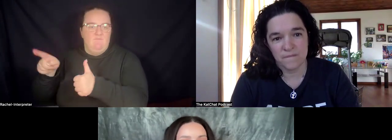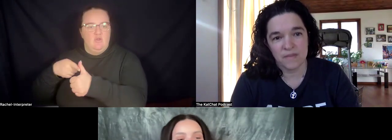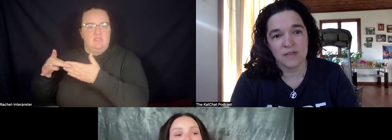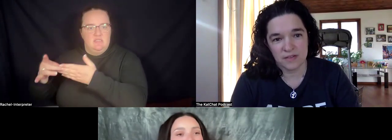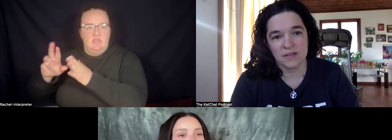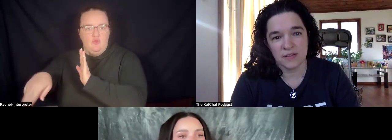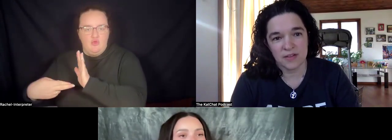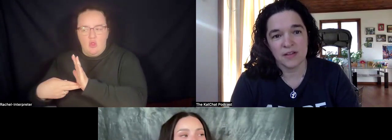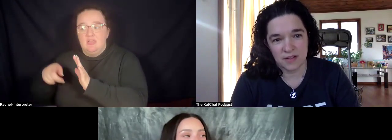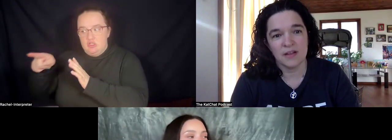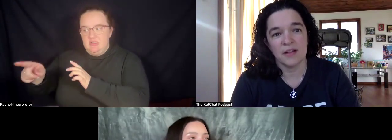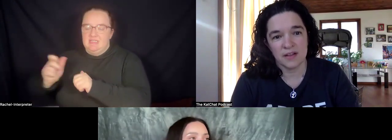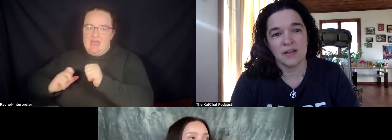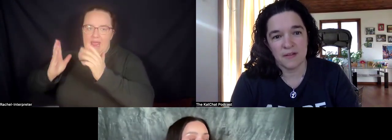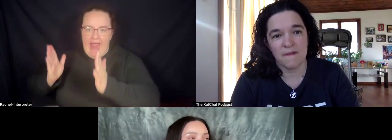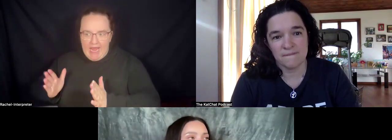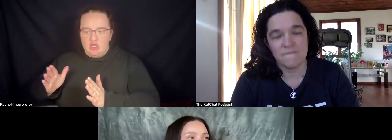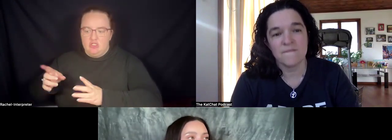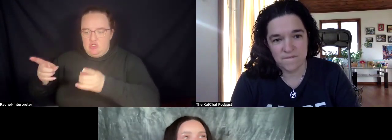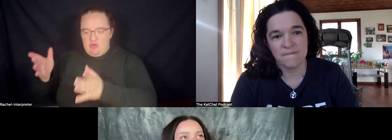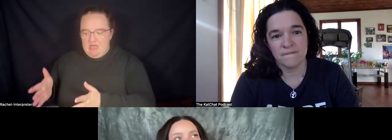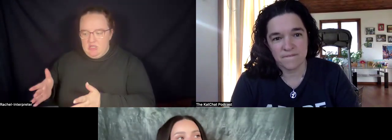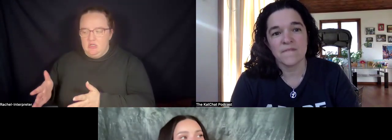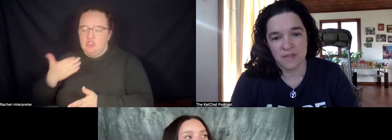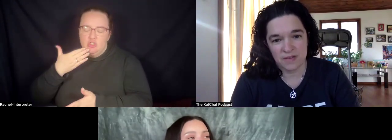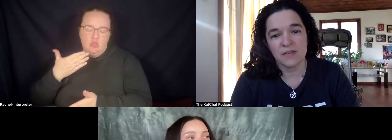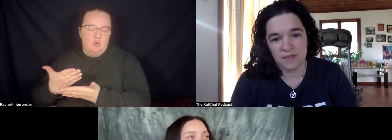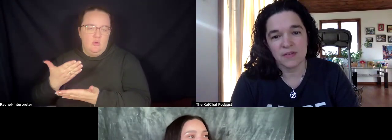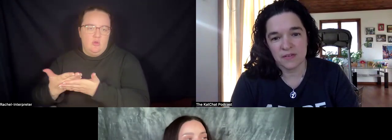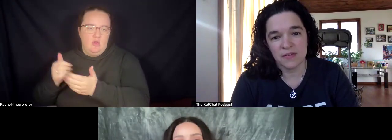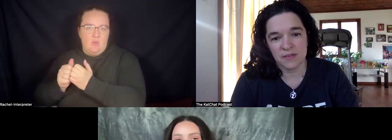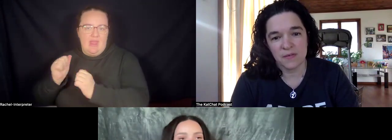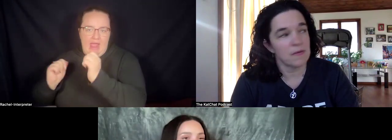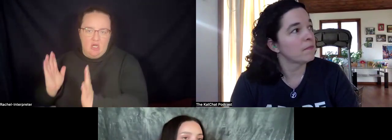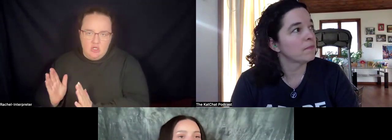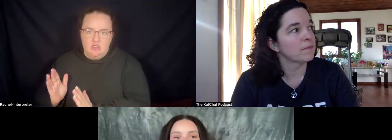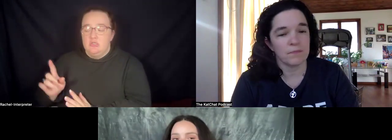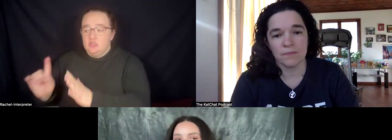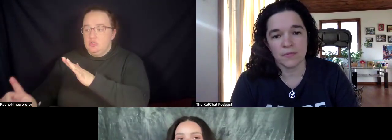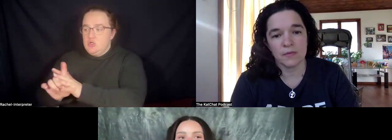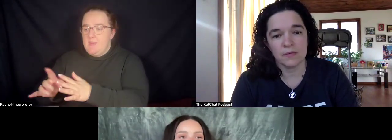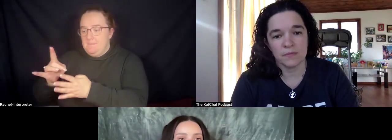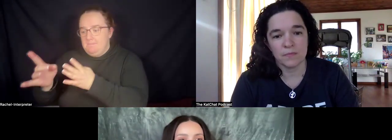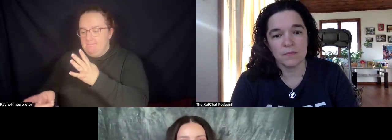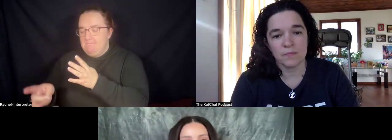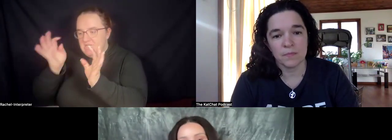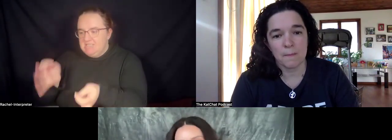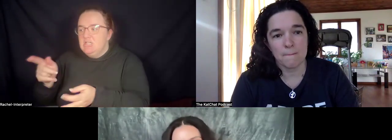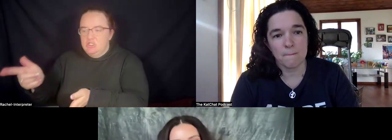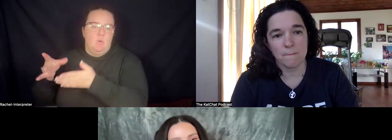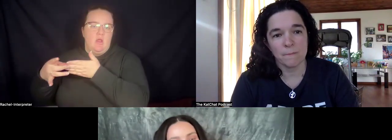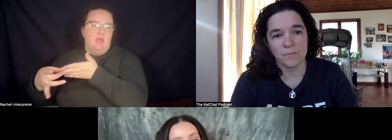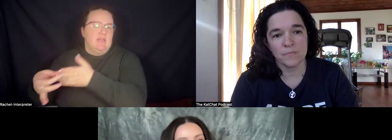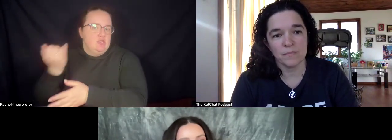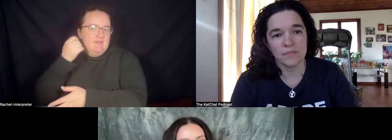an actor's director. And you just know that just show up, make choices, and she will guide you as she needs